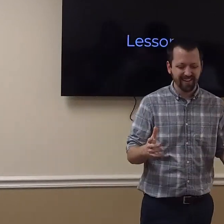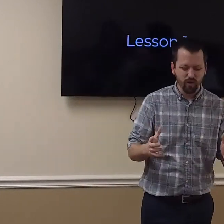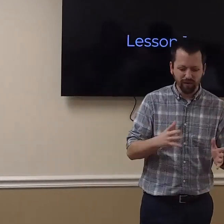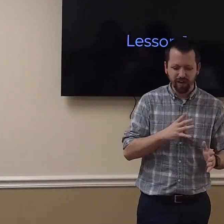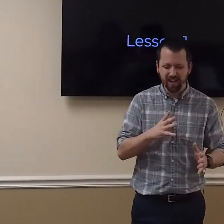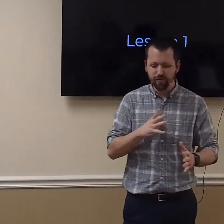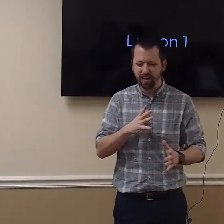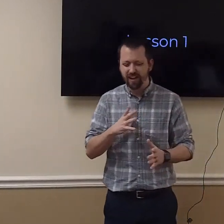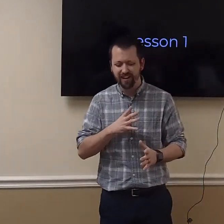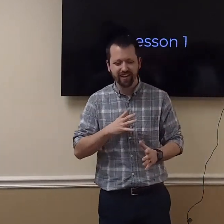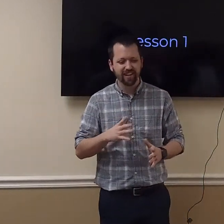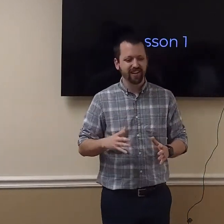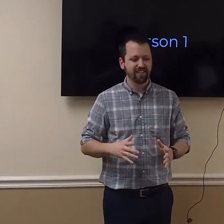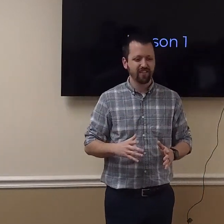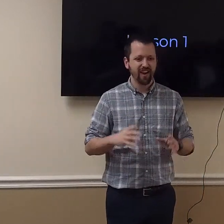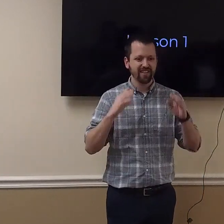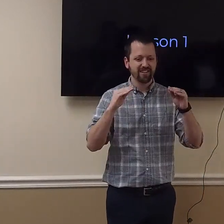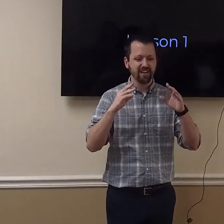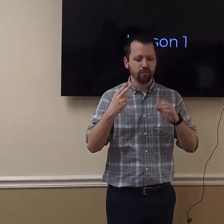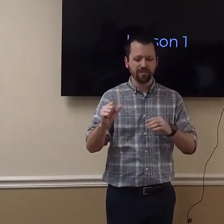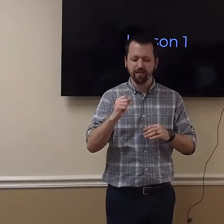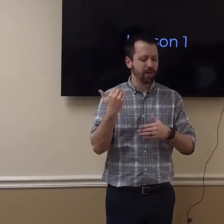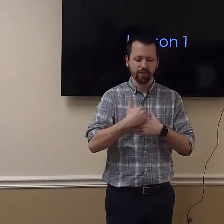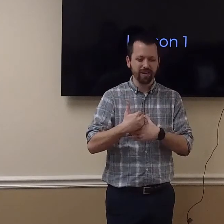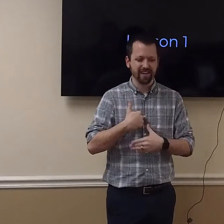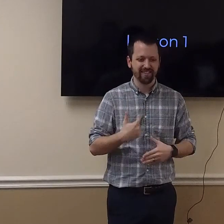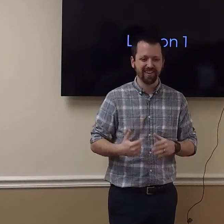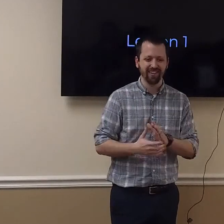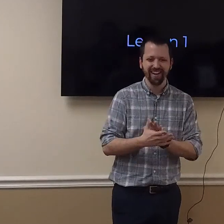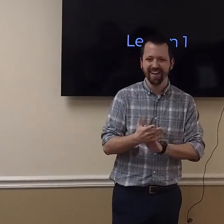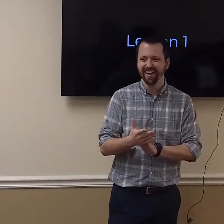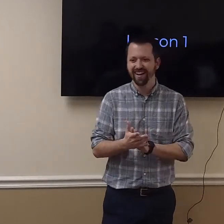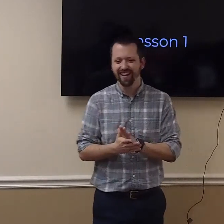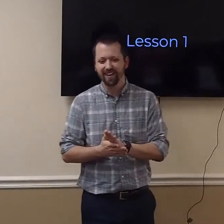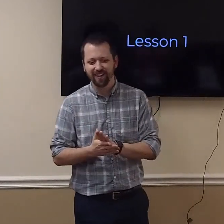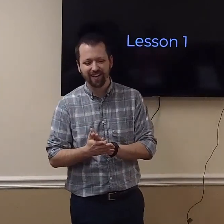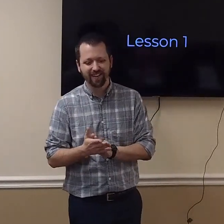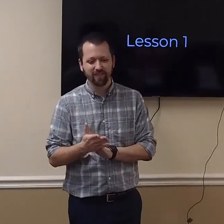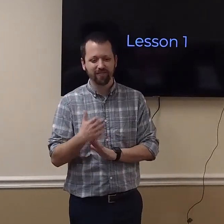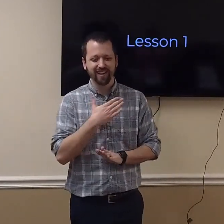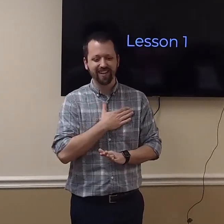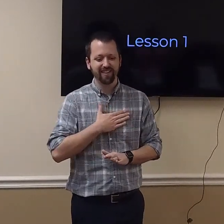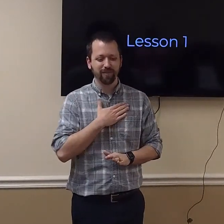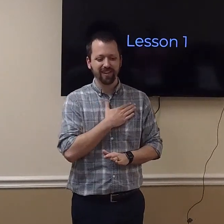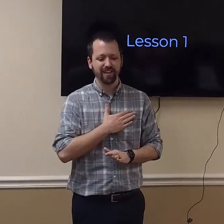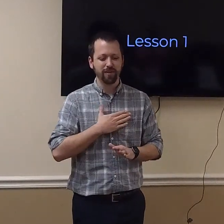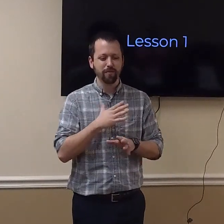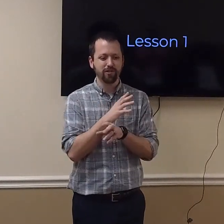Oh, you're fine, you're fine. So I teach high school, it's not bothering me. So. I know. Please, I'm used